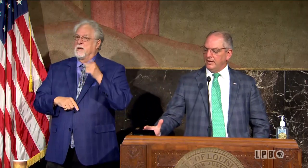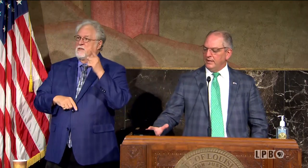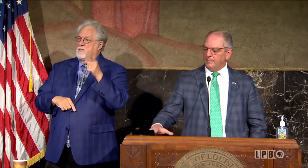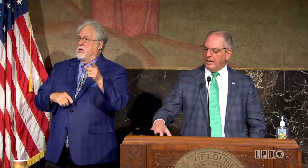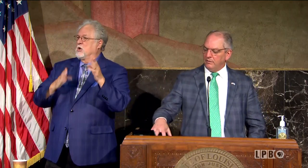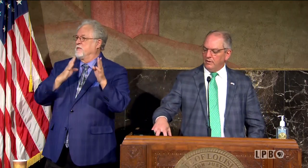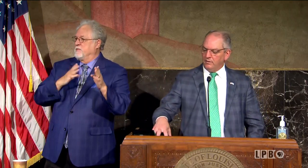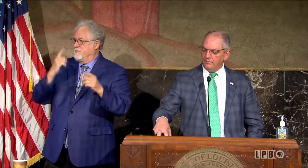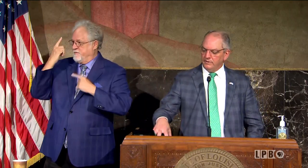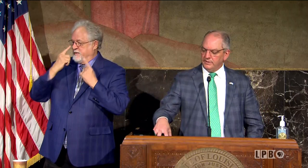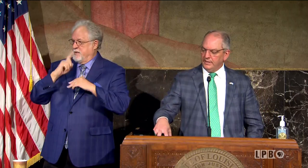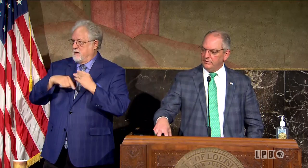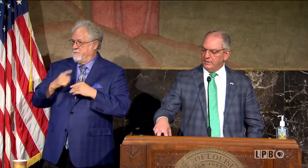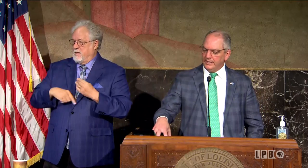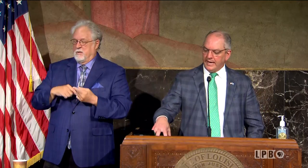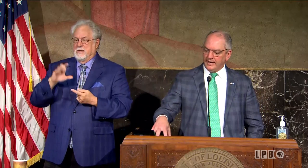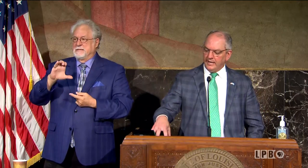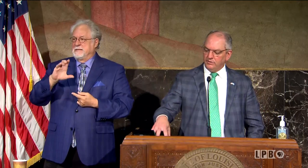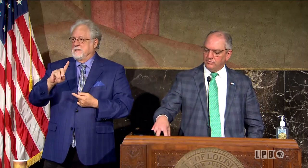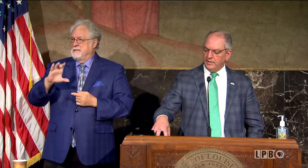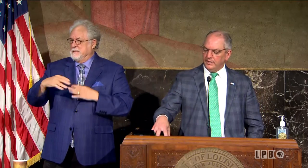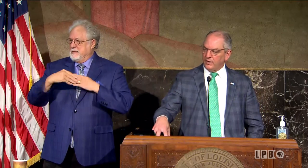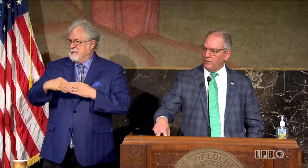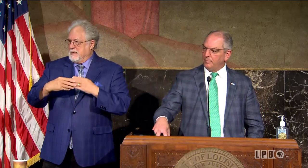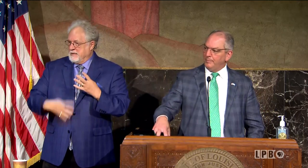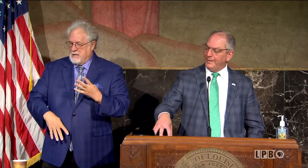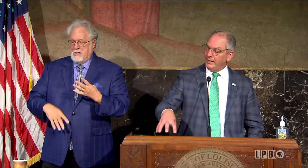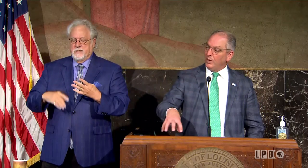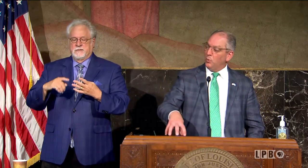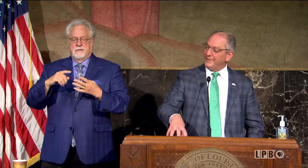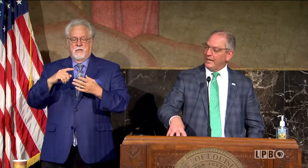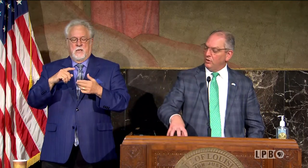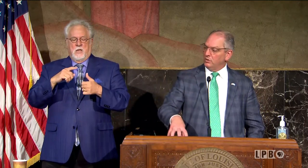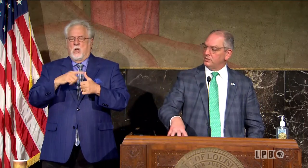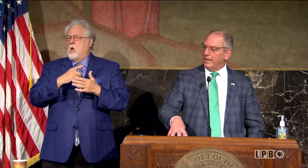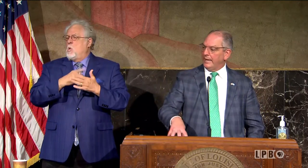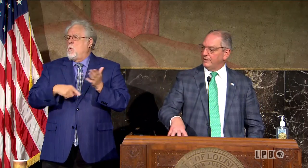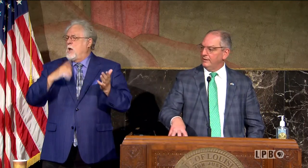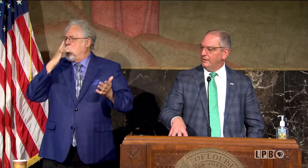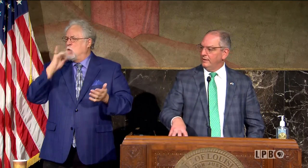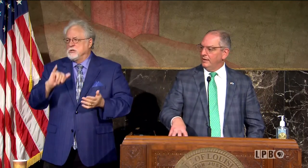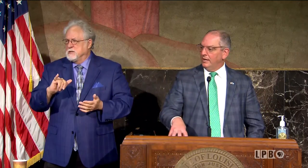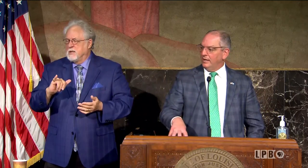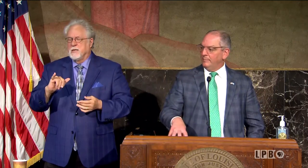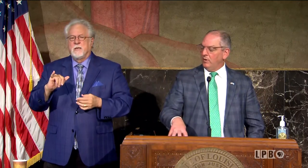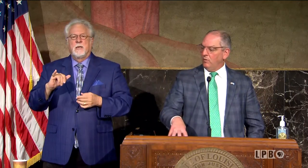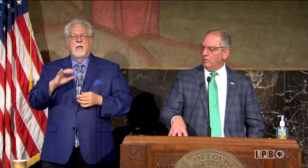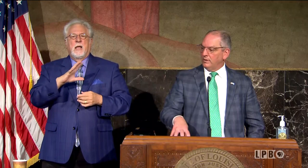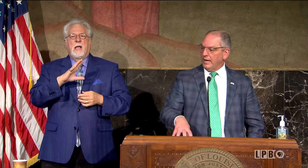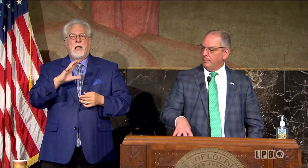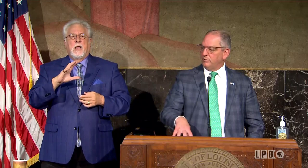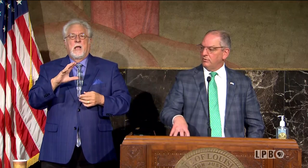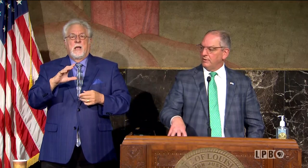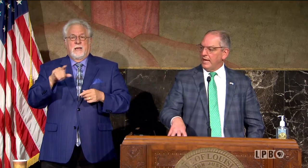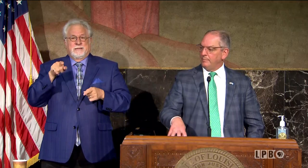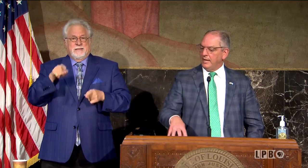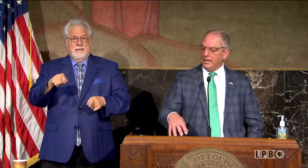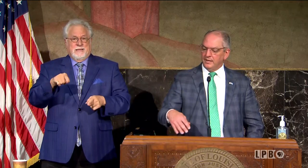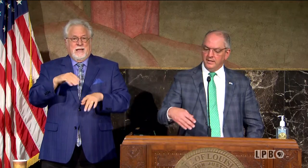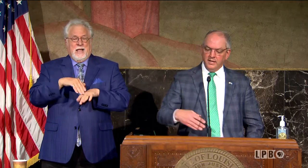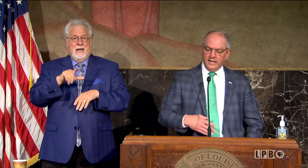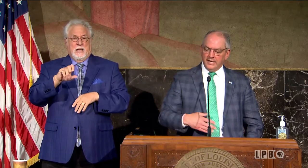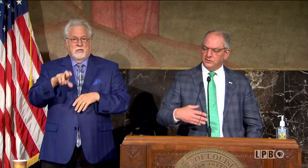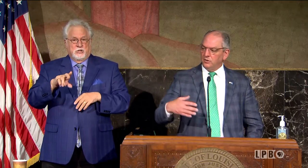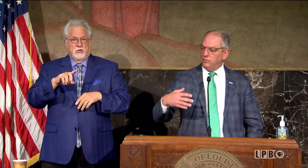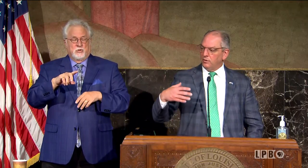they are thinking about, all of the CDC guidelines that they are implementing and what that looks like on campus on game